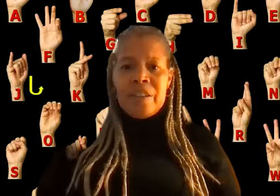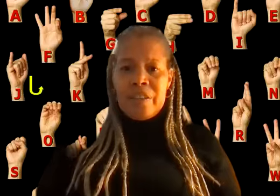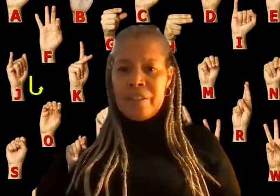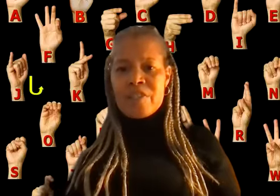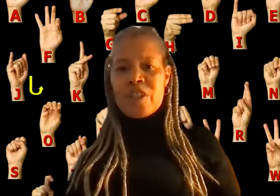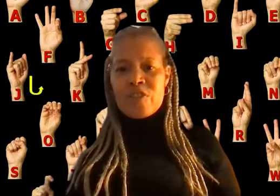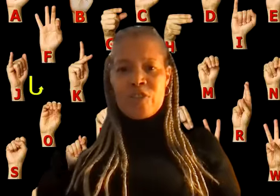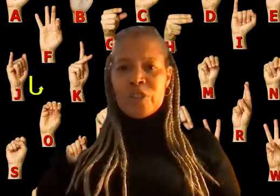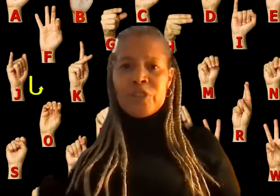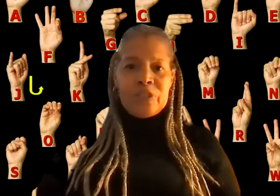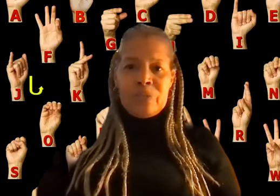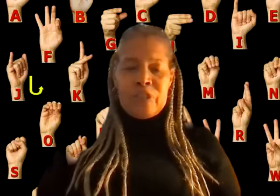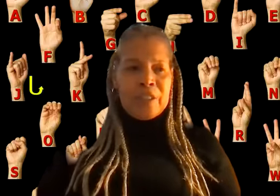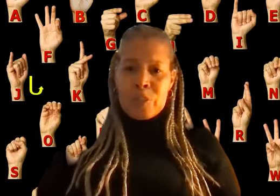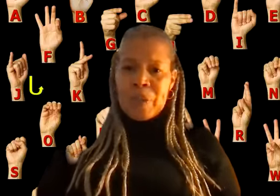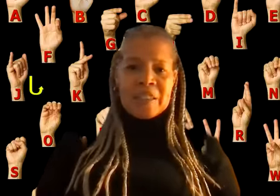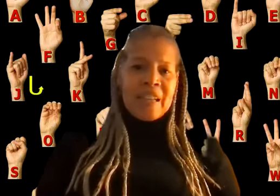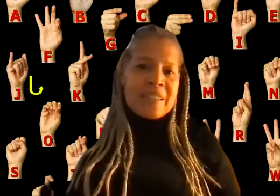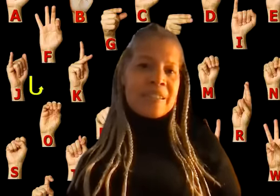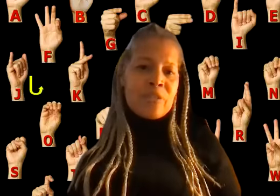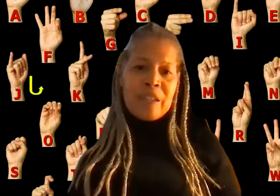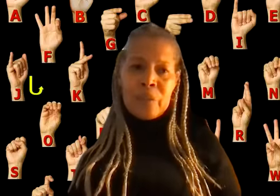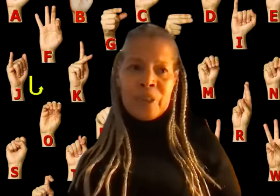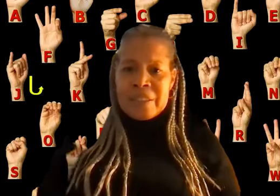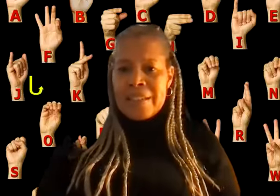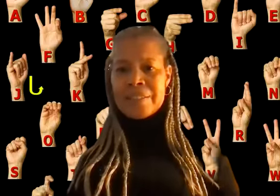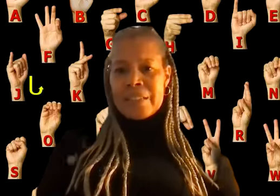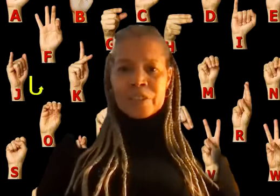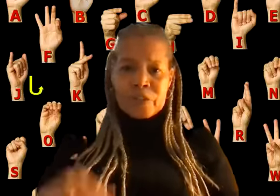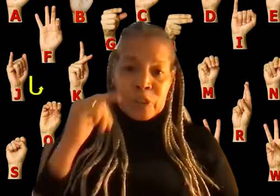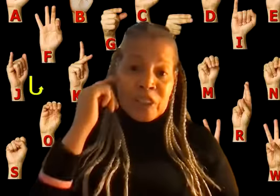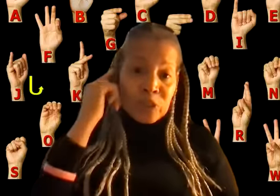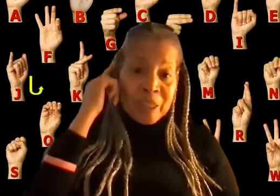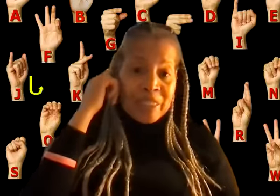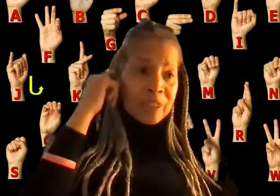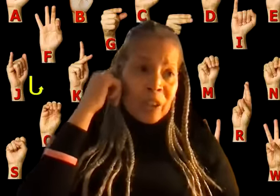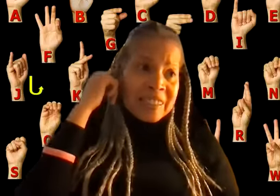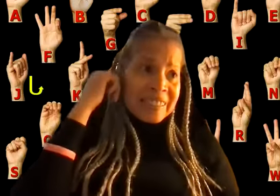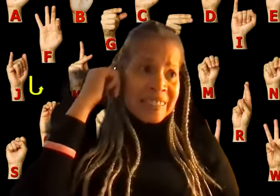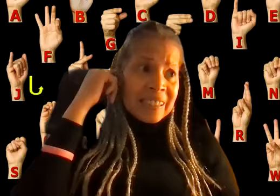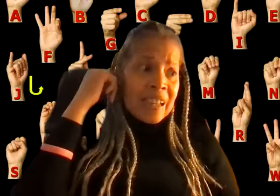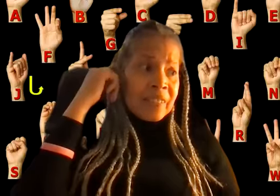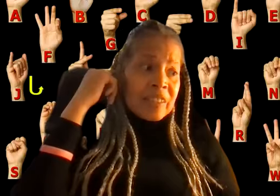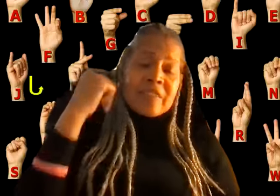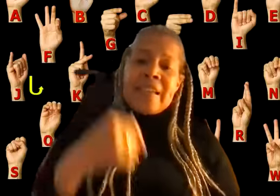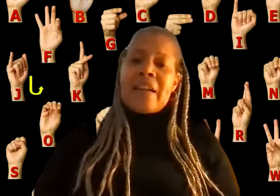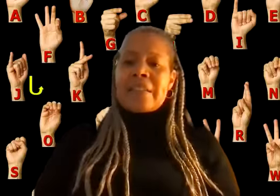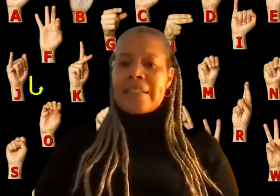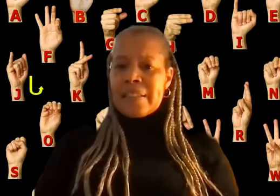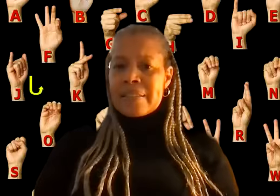in, in education. You know, you, you, you got these big classes, you've got one guidance counselor for each grade, you've got all these things that, that stand out against